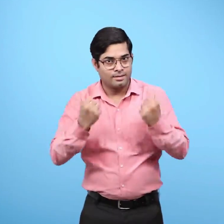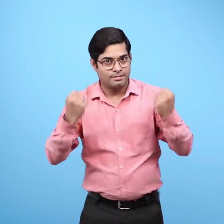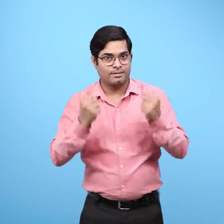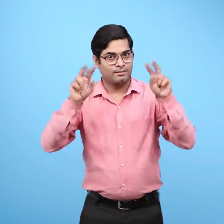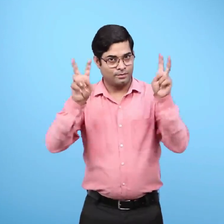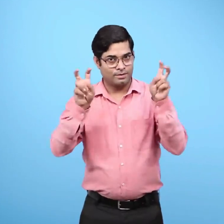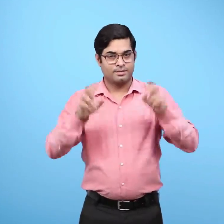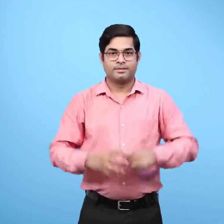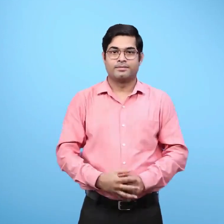Activity